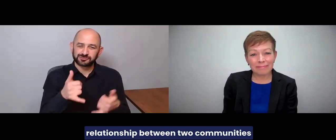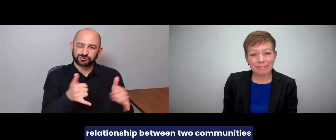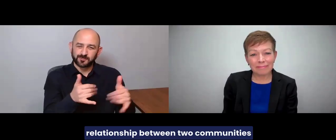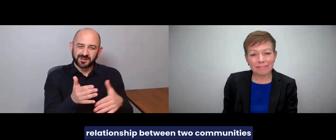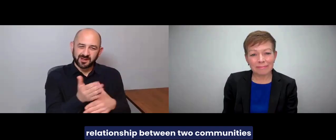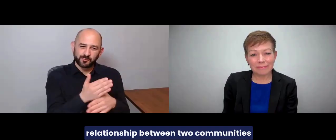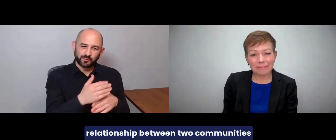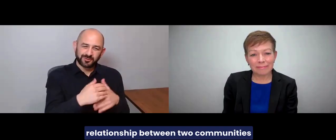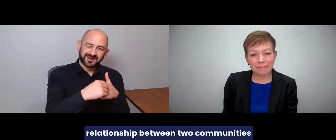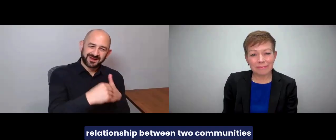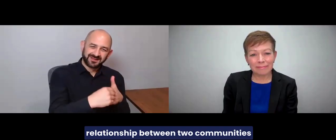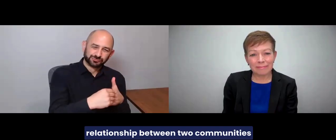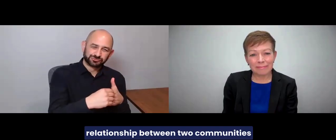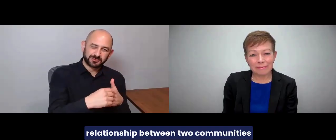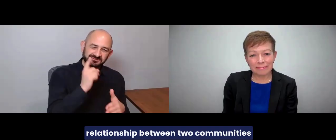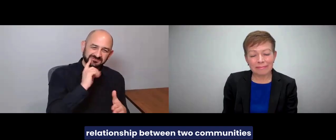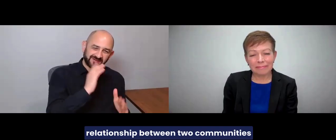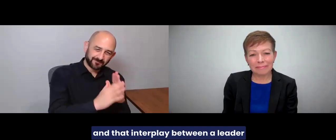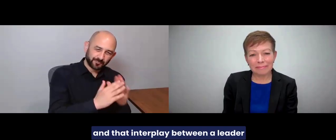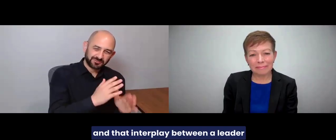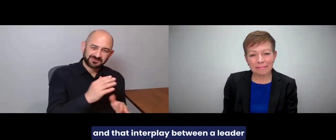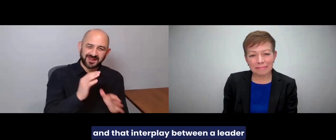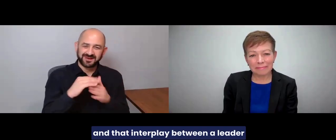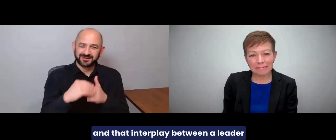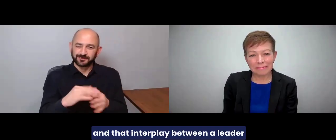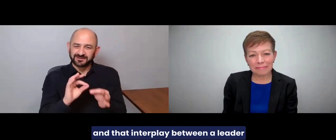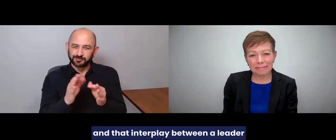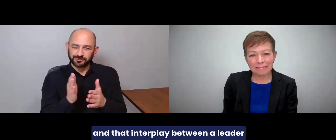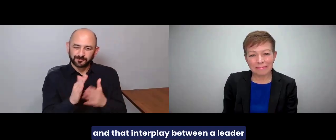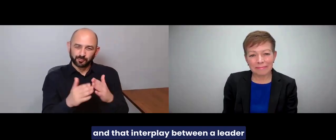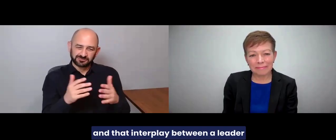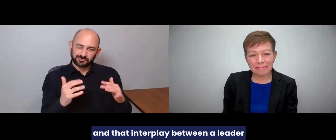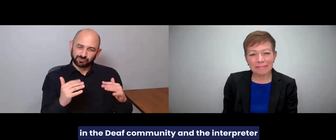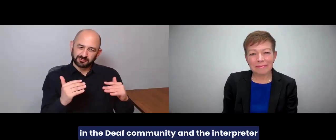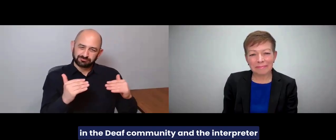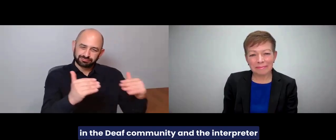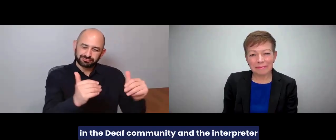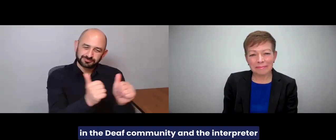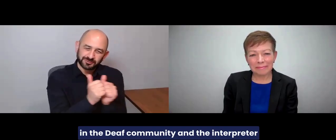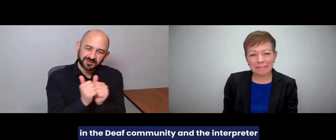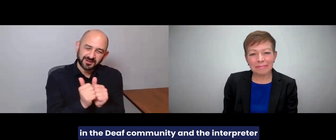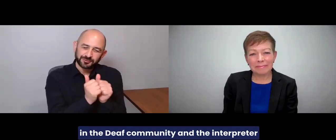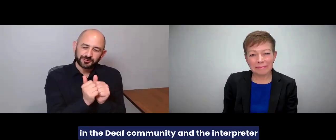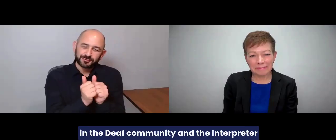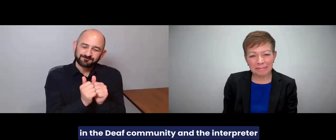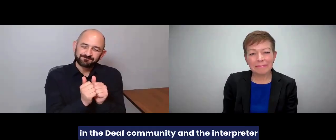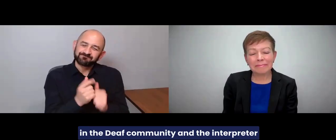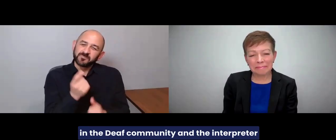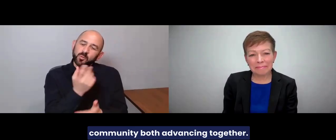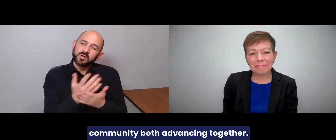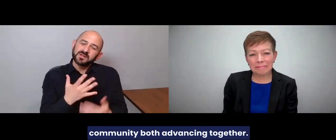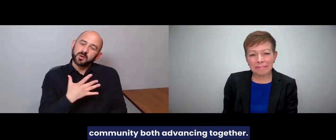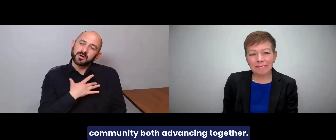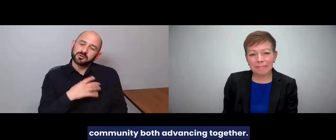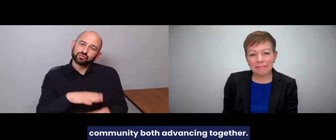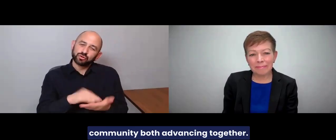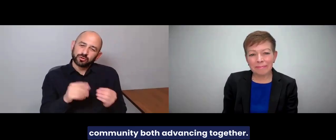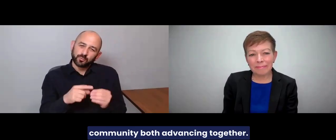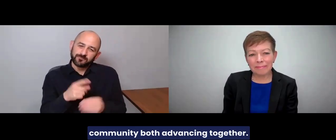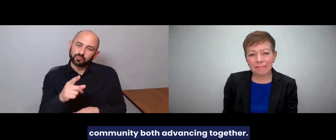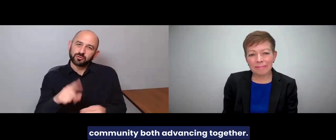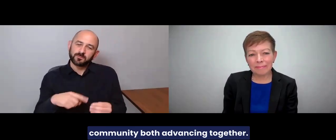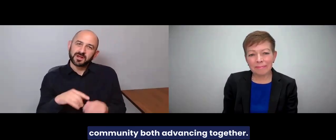relationship between two communities and that interplay between a leader in the deaf community and the interpreter community,